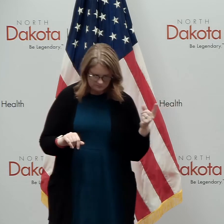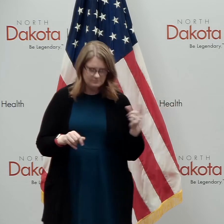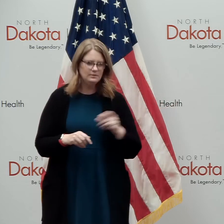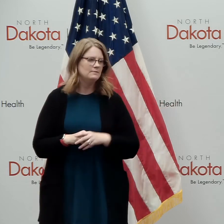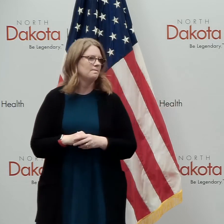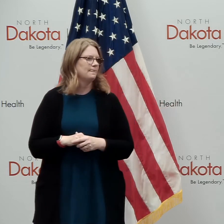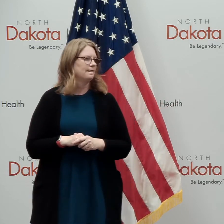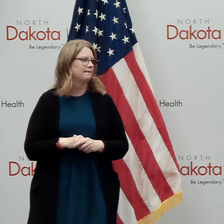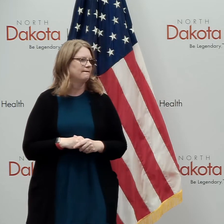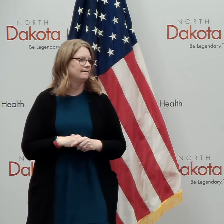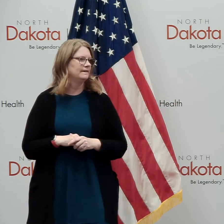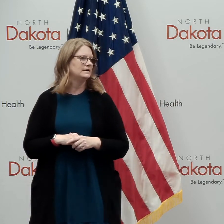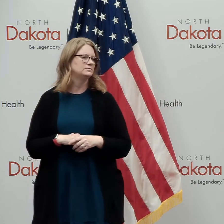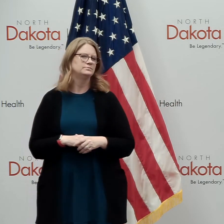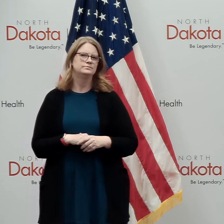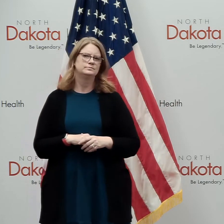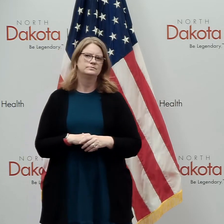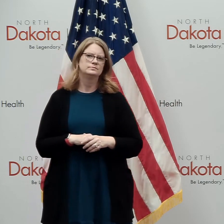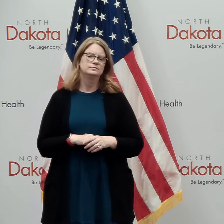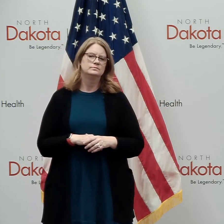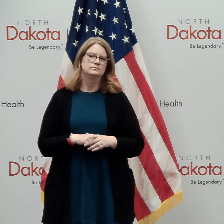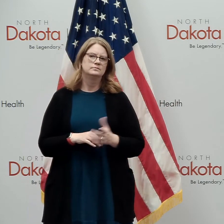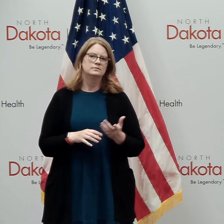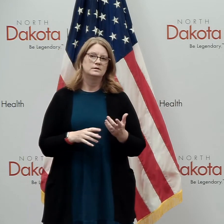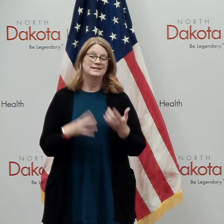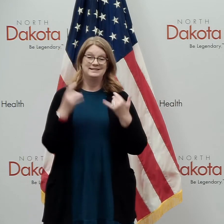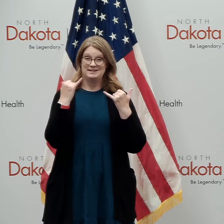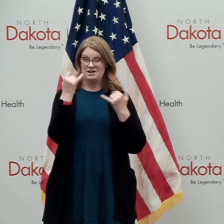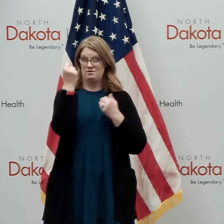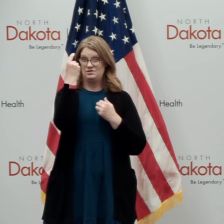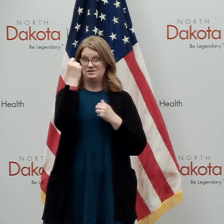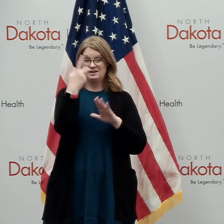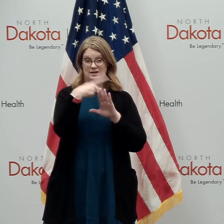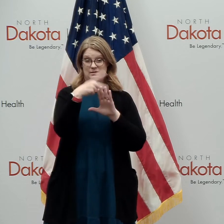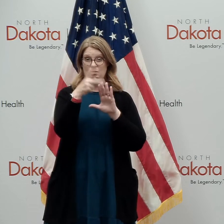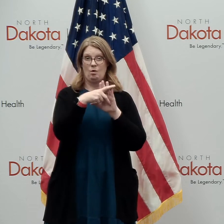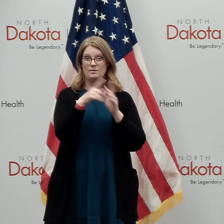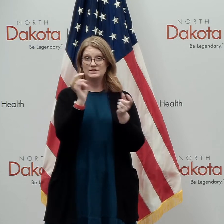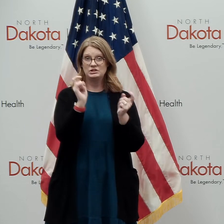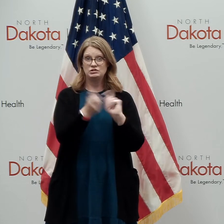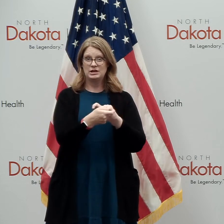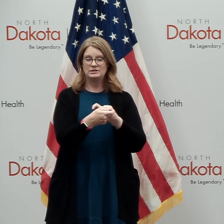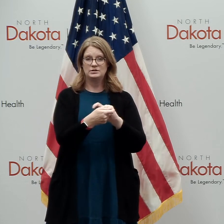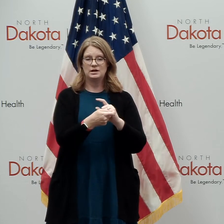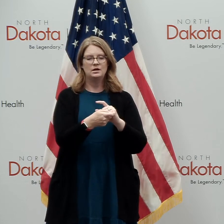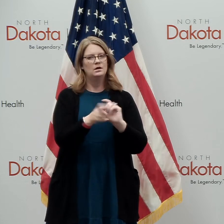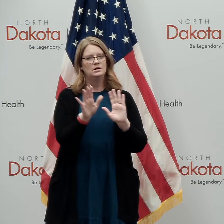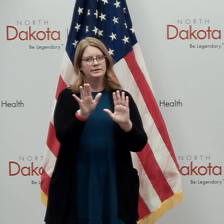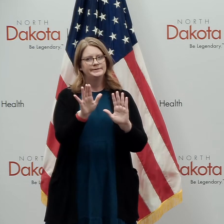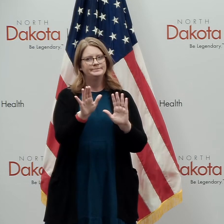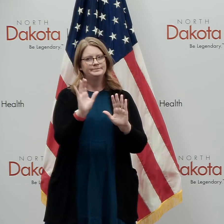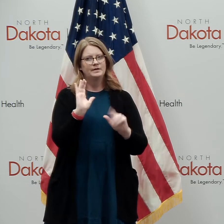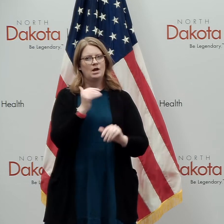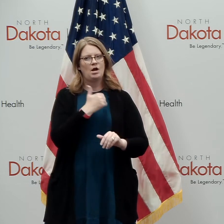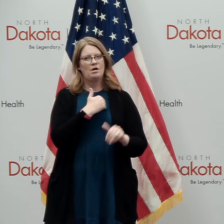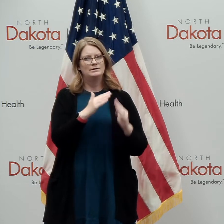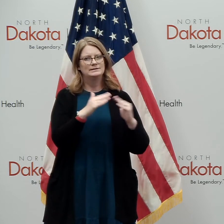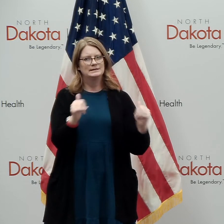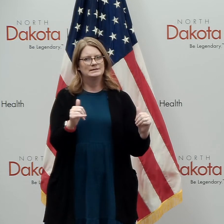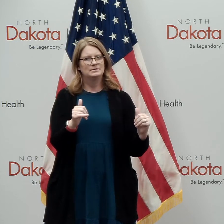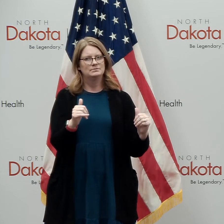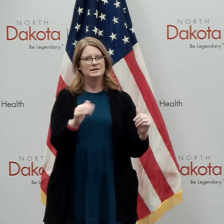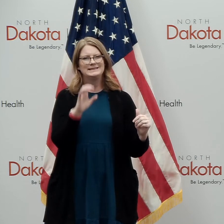the what it takes to change these programs. Now, our system is an